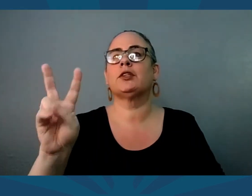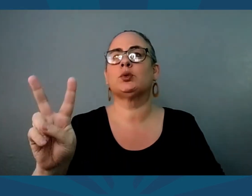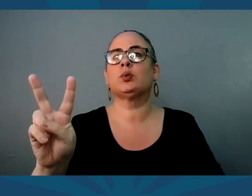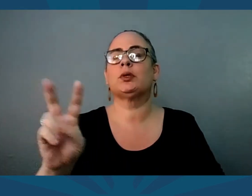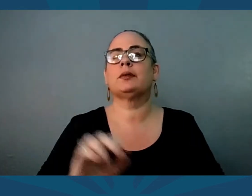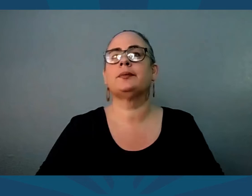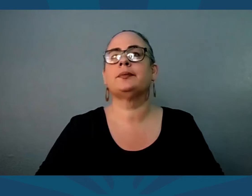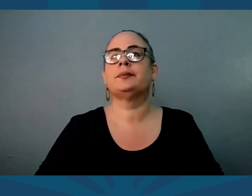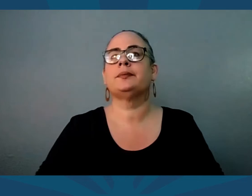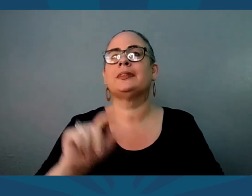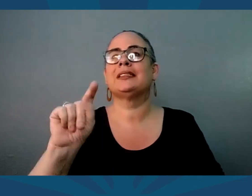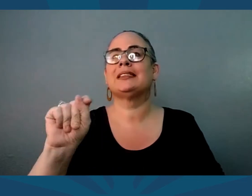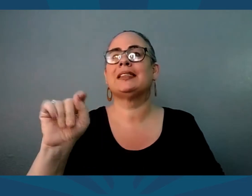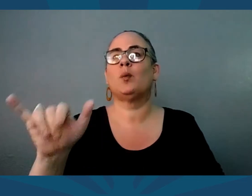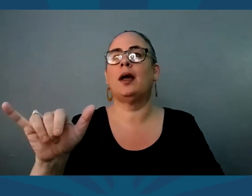928-865-2072,